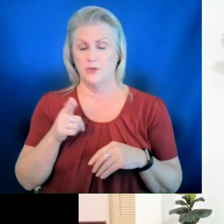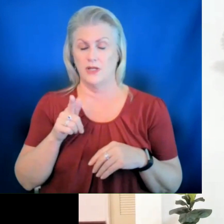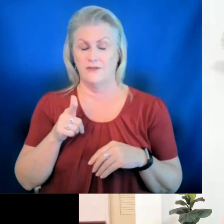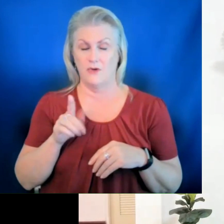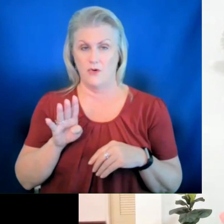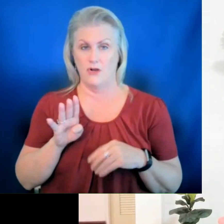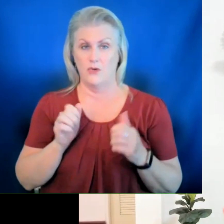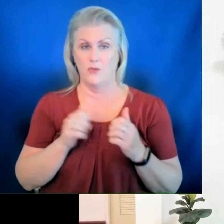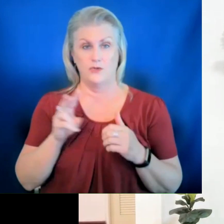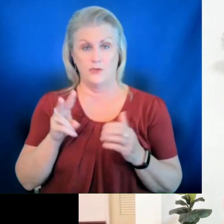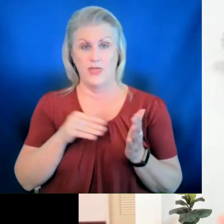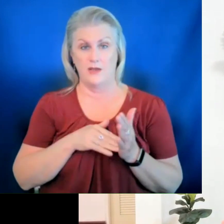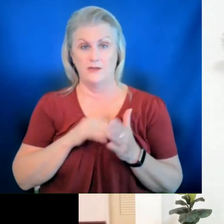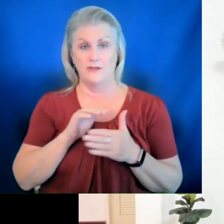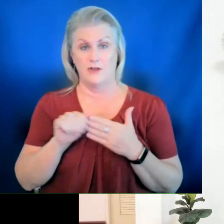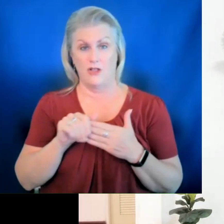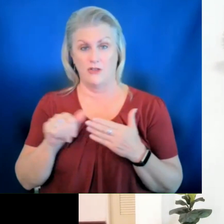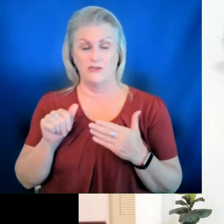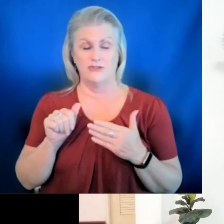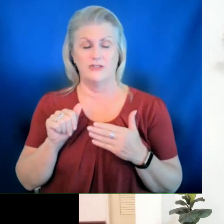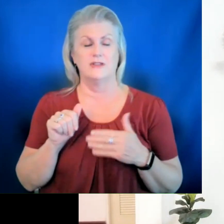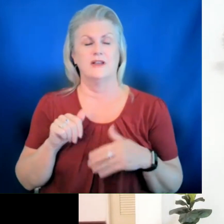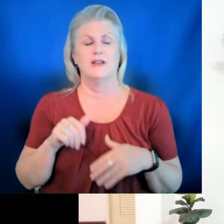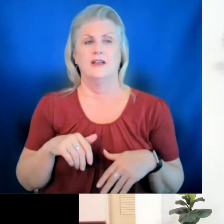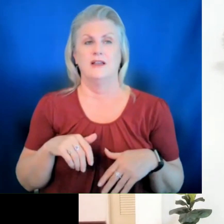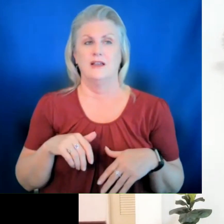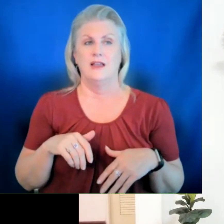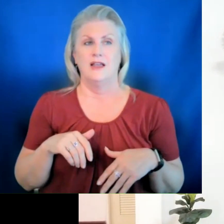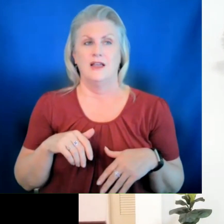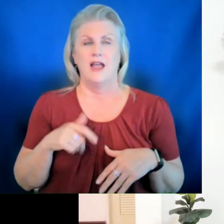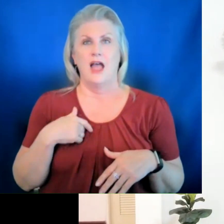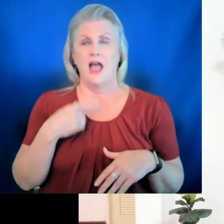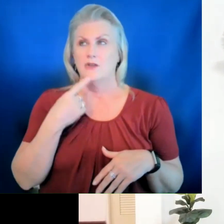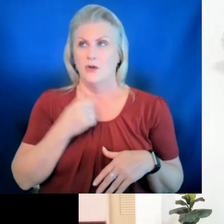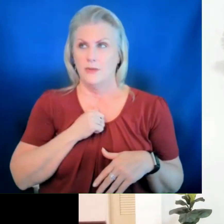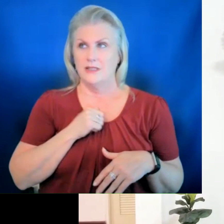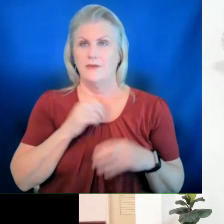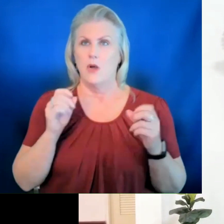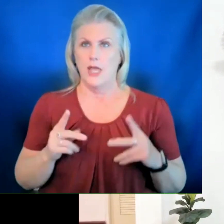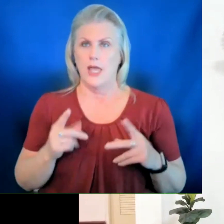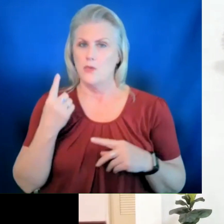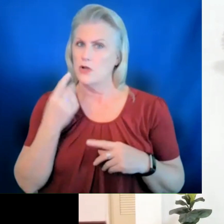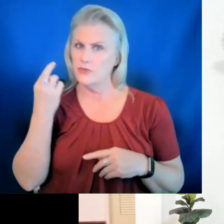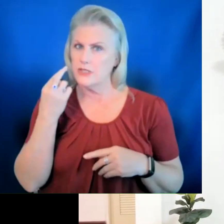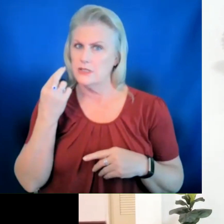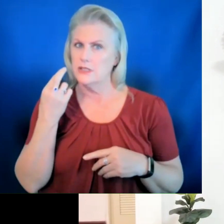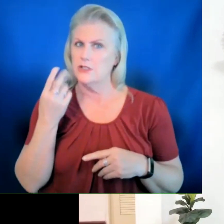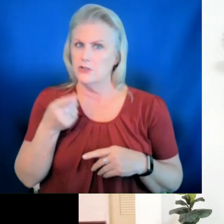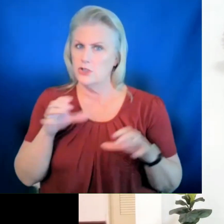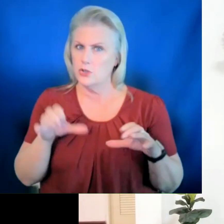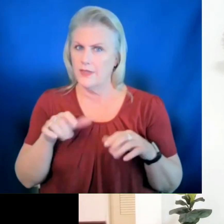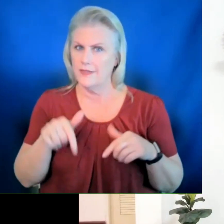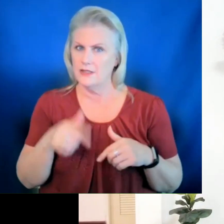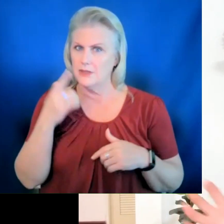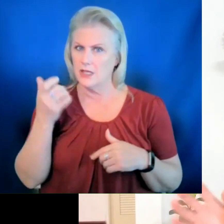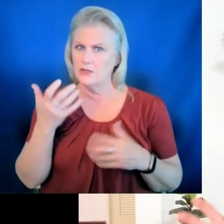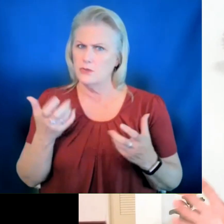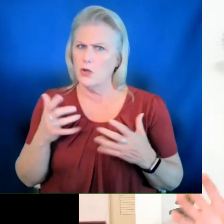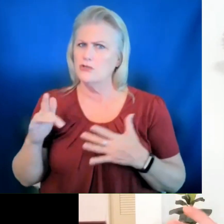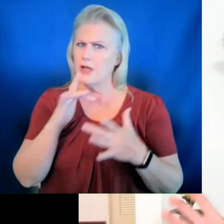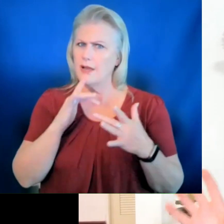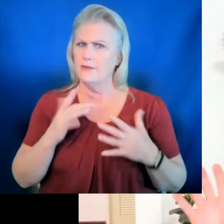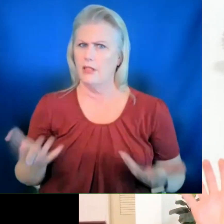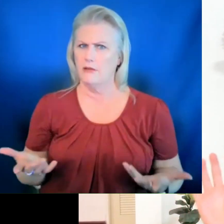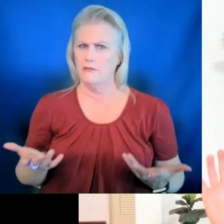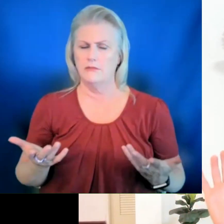with $2,000 in my pocket, I told myself, okay, Andrea, one of the reasons you are doing this is because you